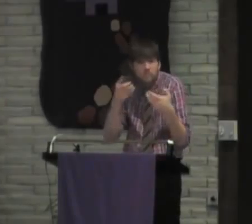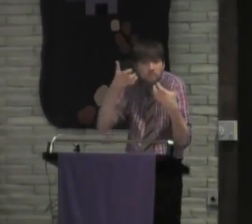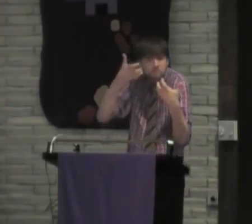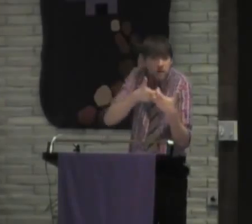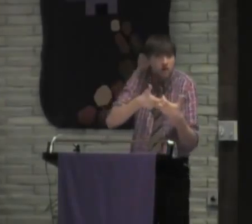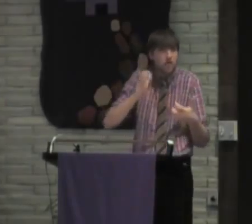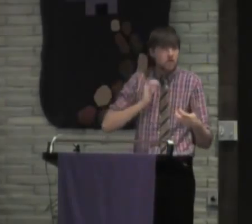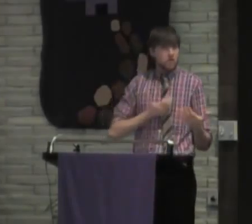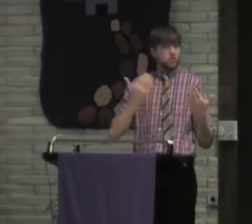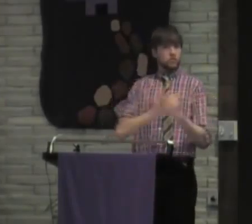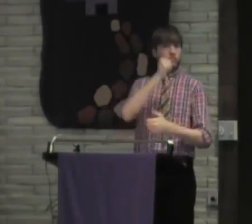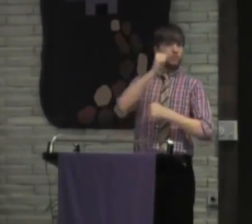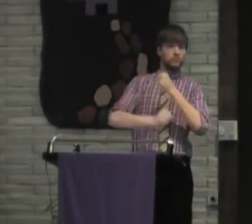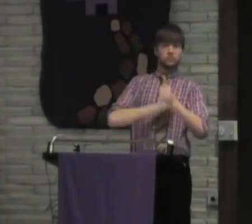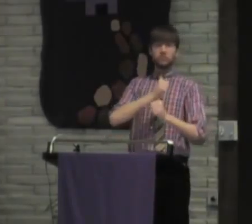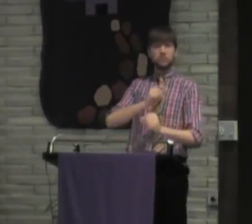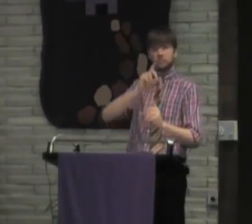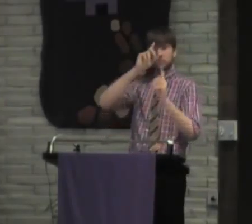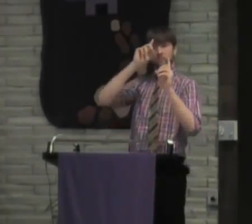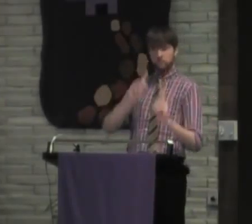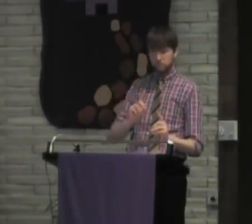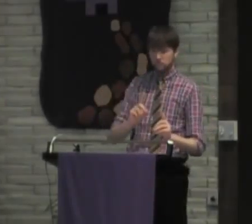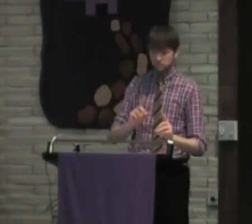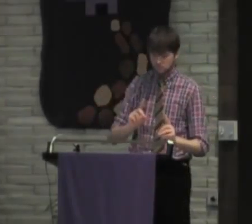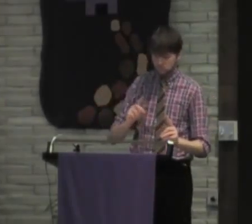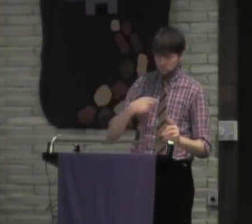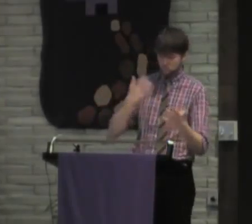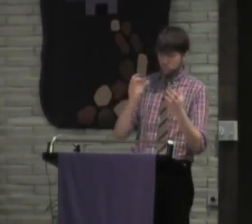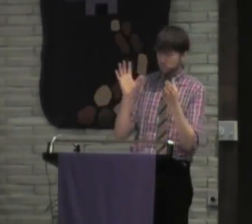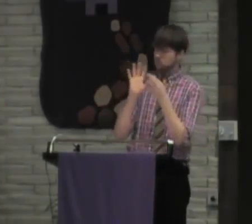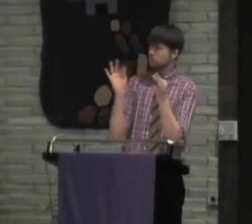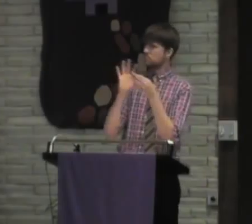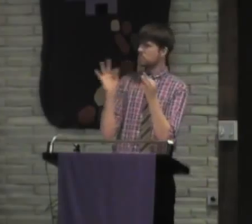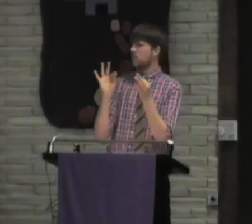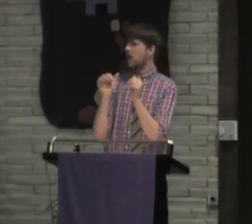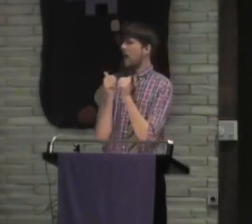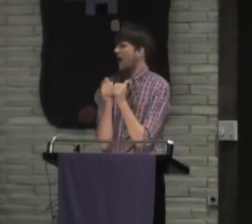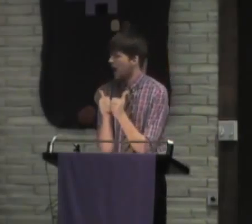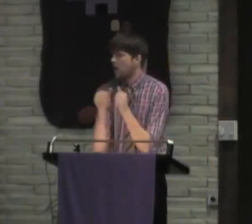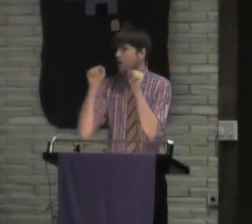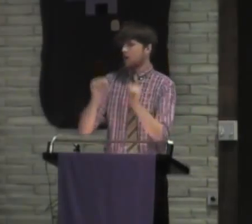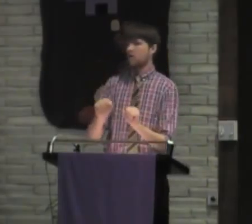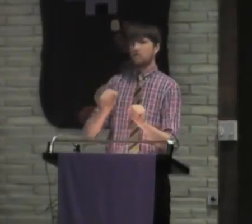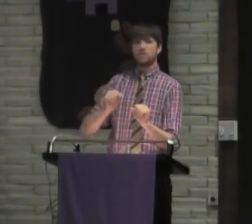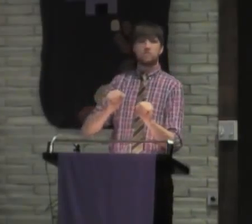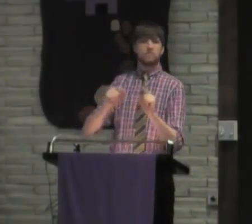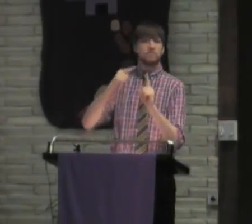Year's, we also try to fit our New Year's resolutions in. We say,